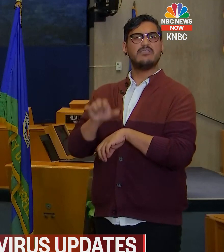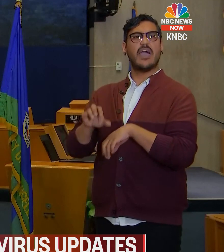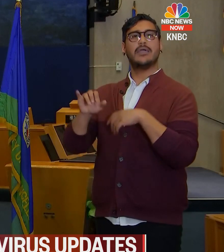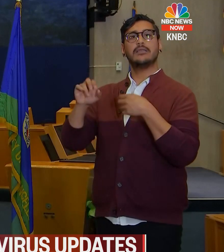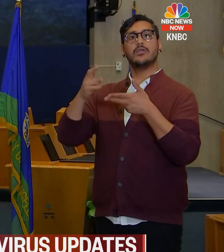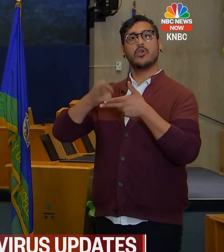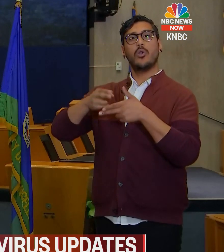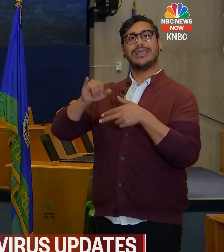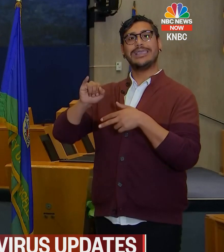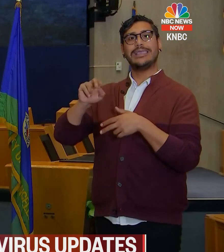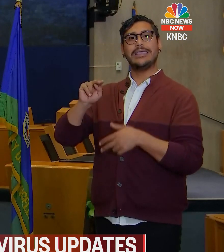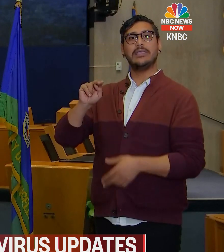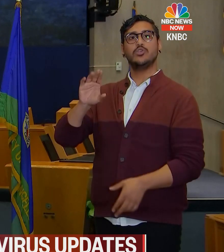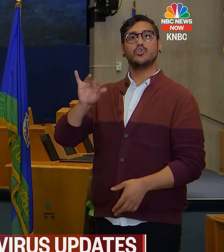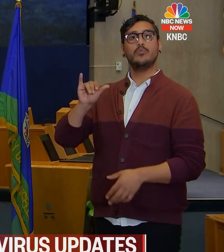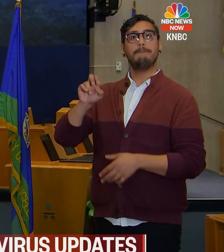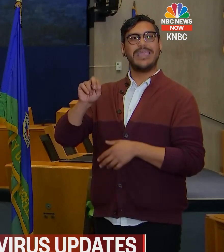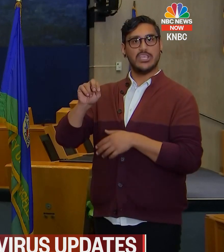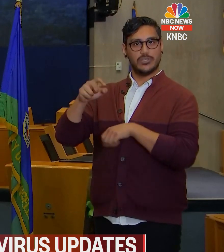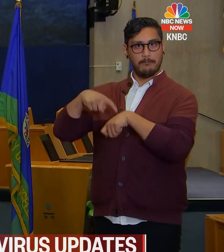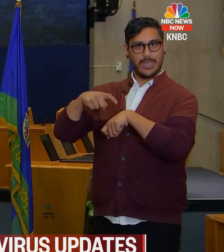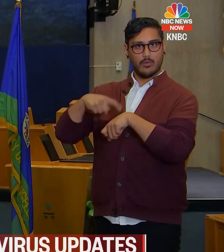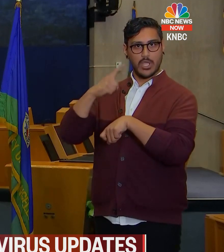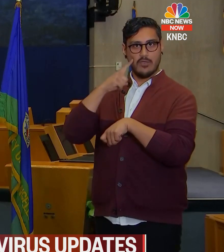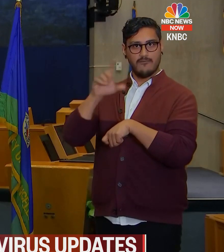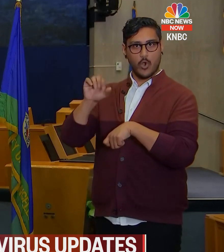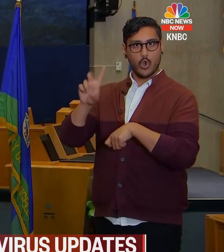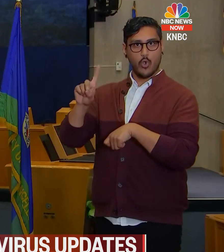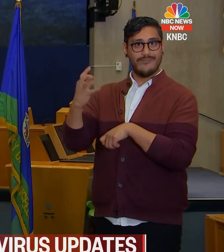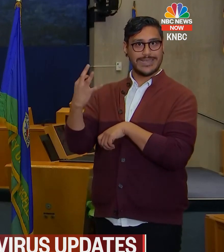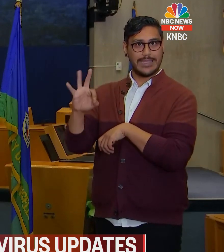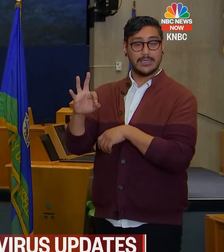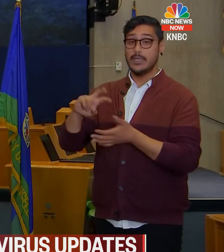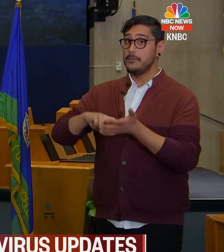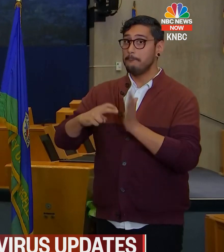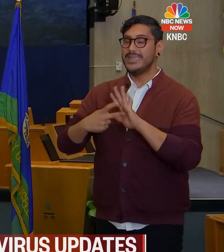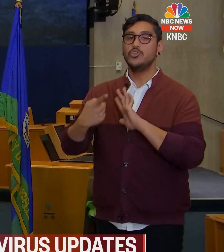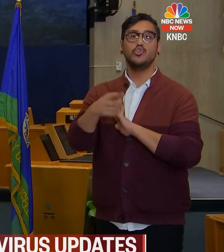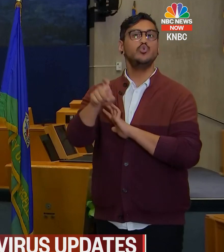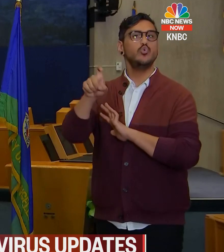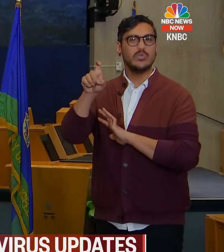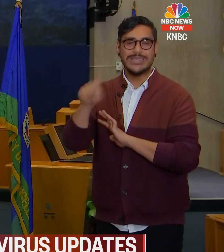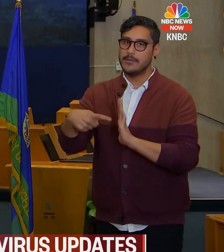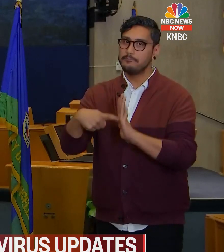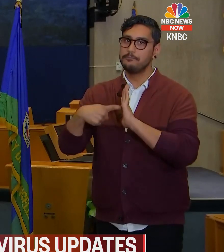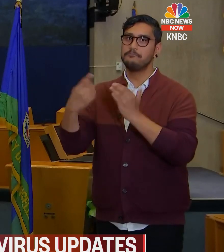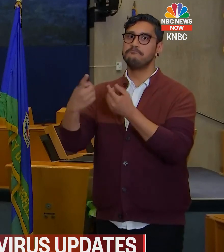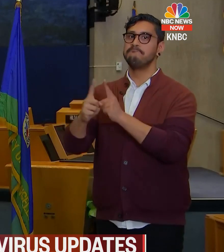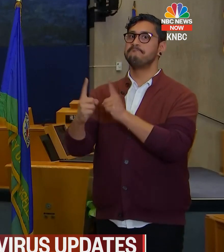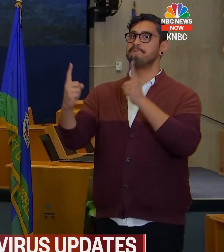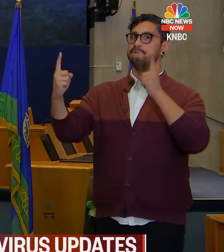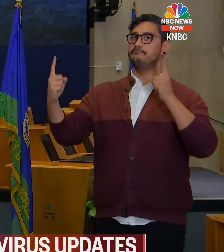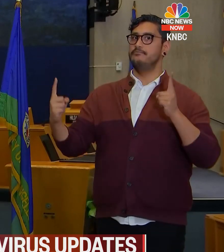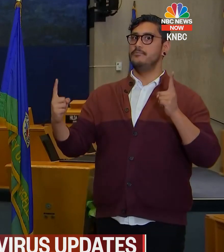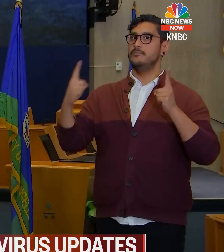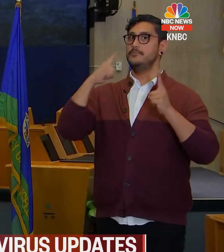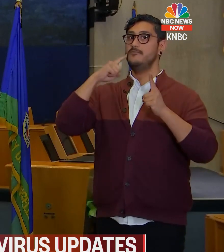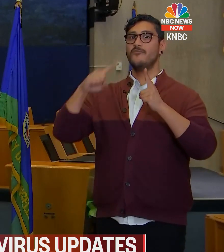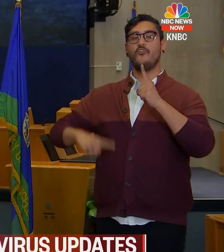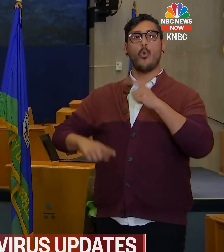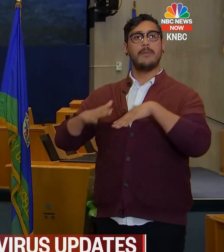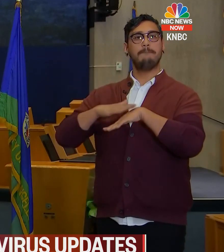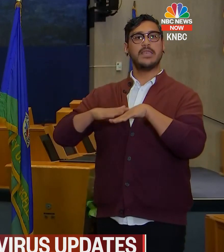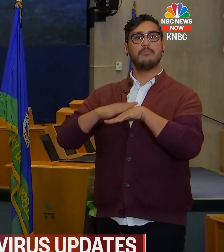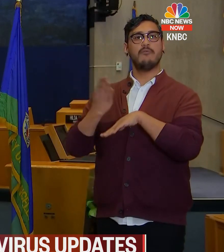for COVID-19. This means you need to stay removed from others for up to 14 days from